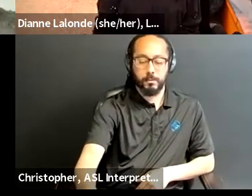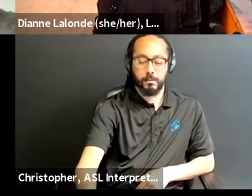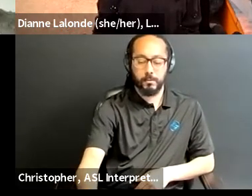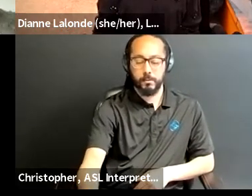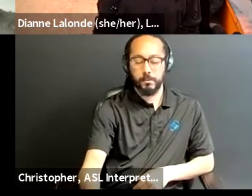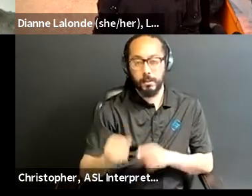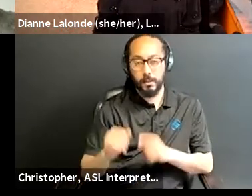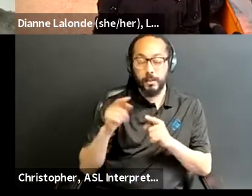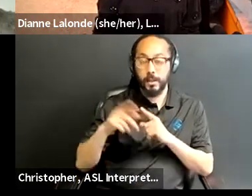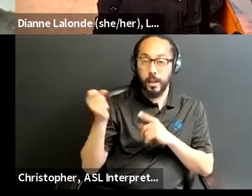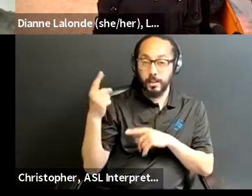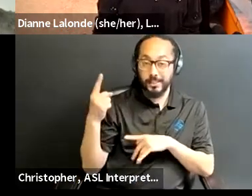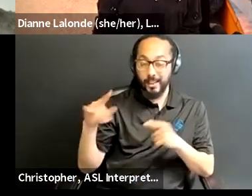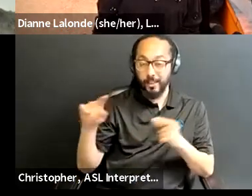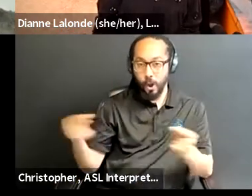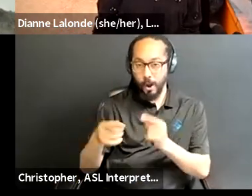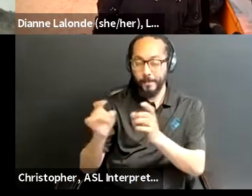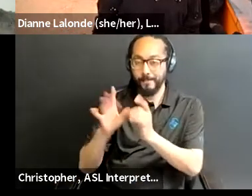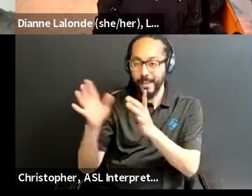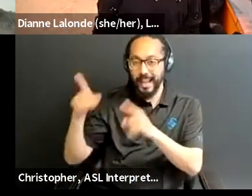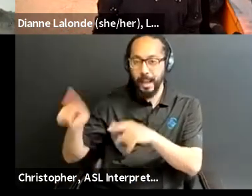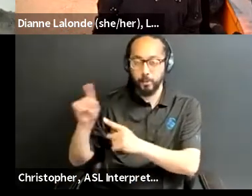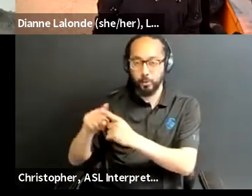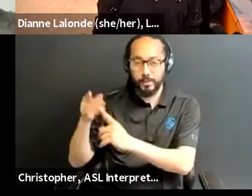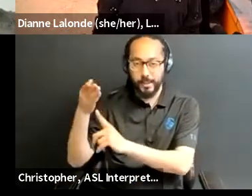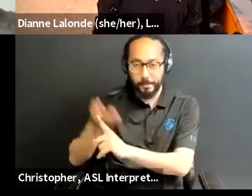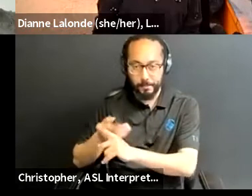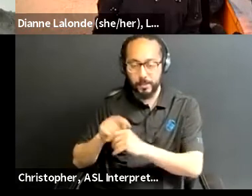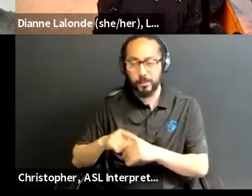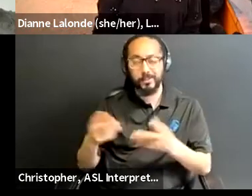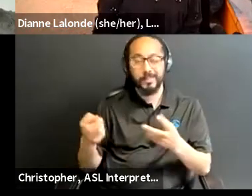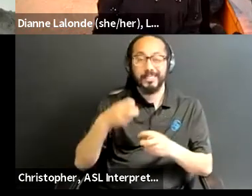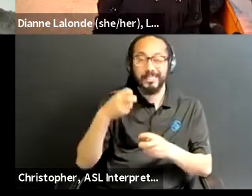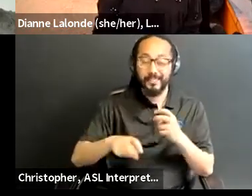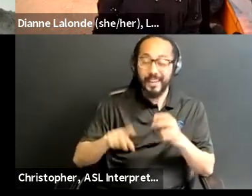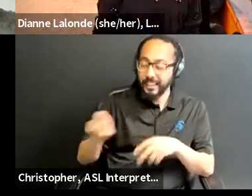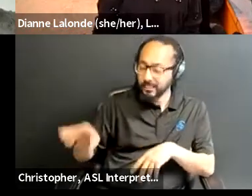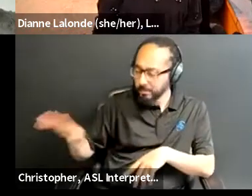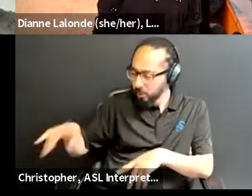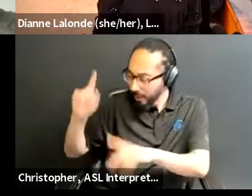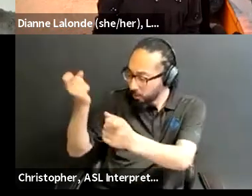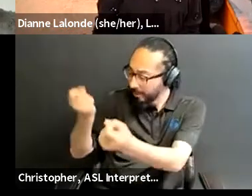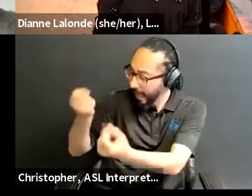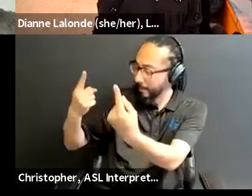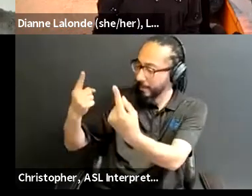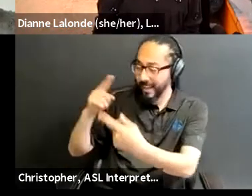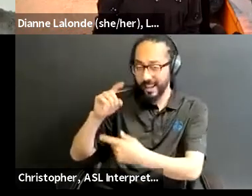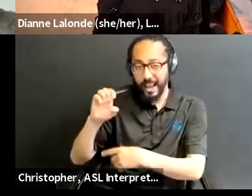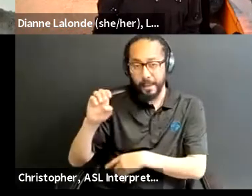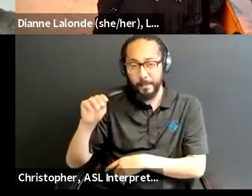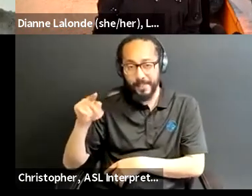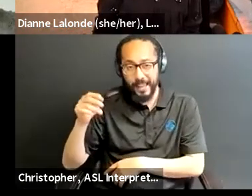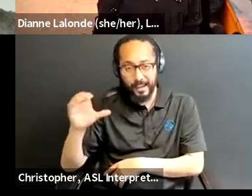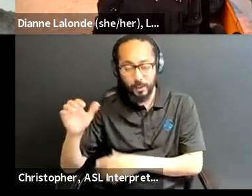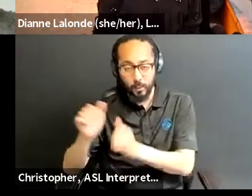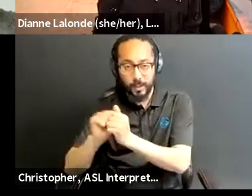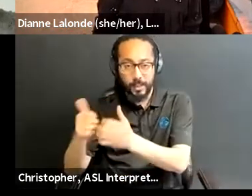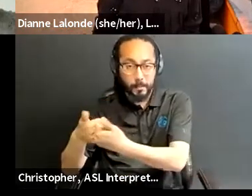for example, it's difficult to ask somebody to be empathetic with their partner and care about their